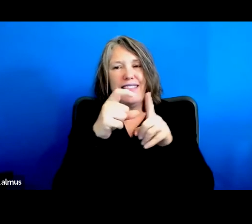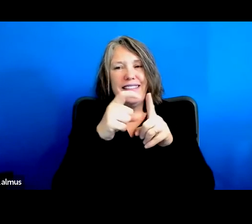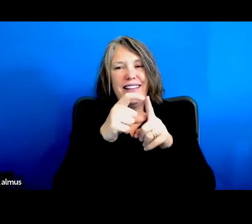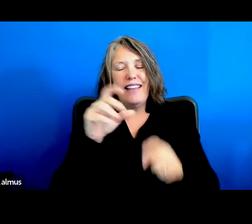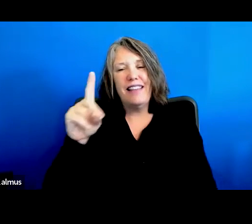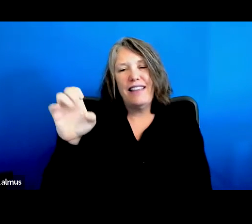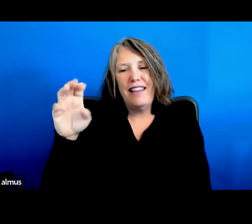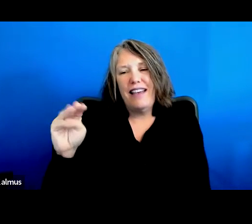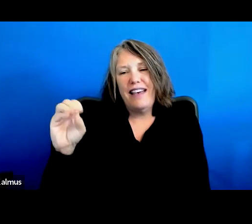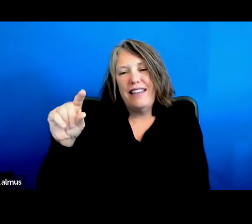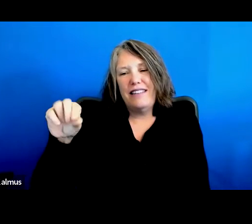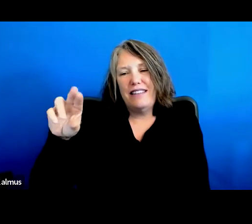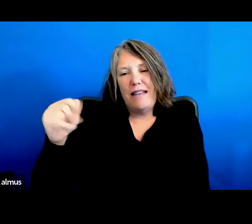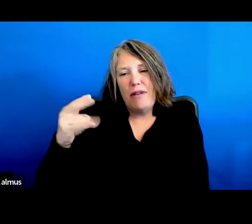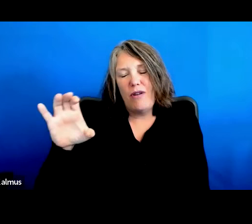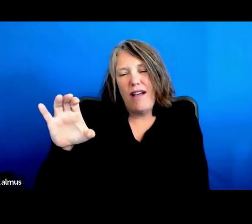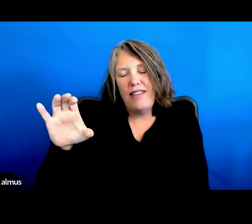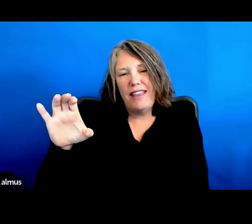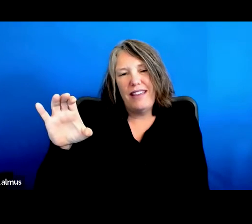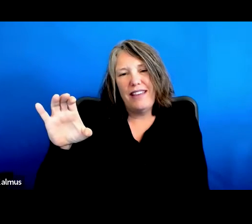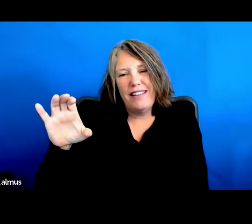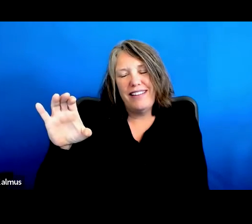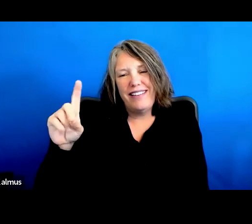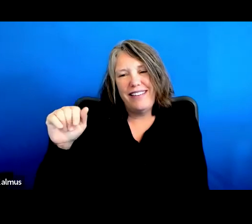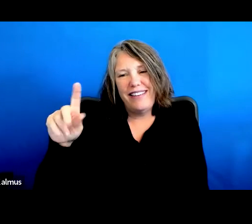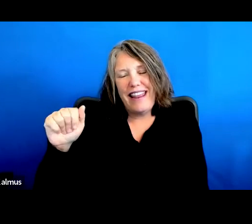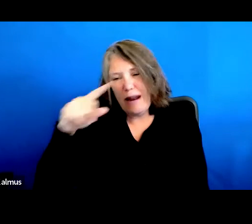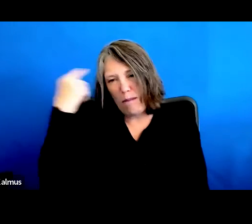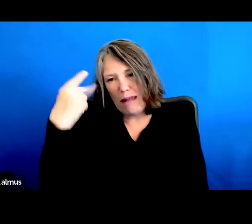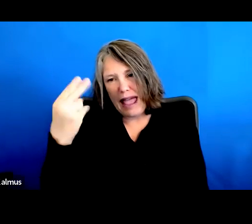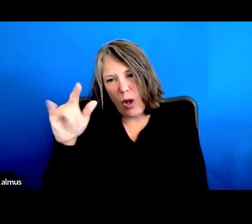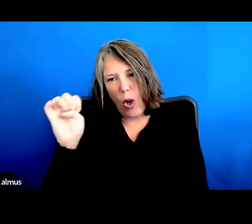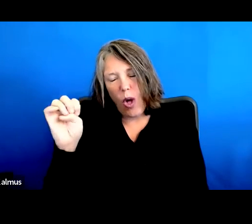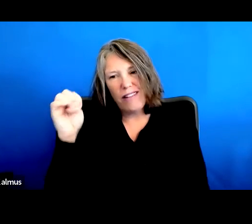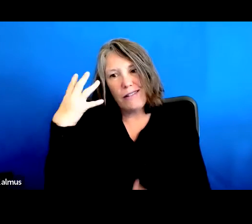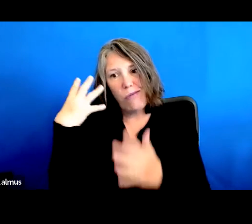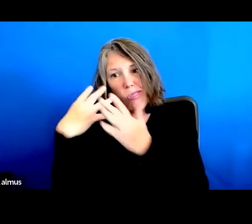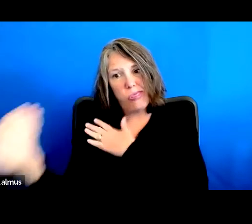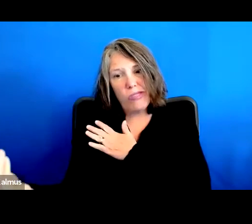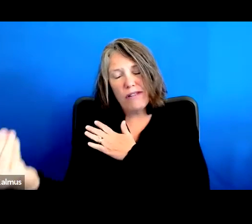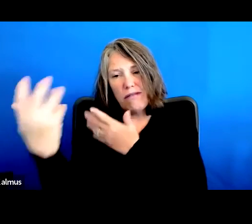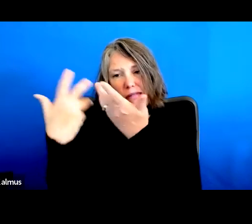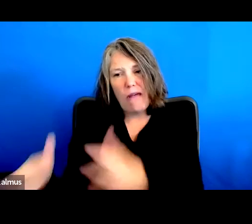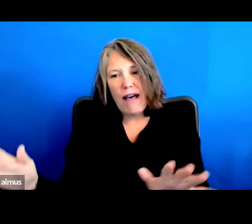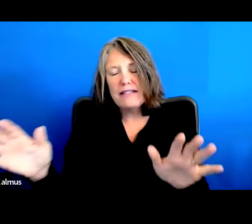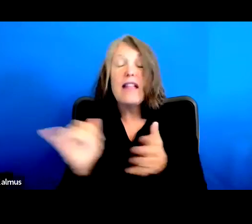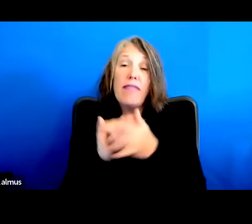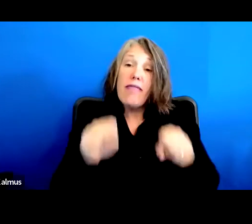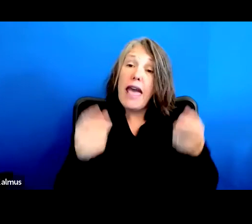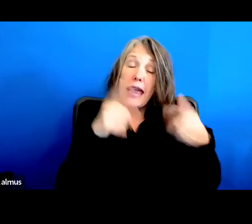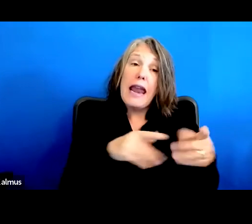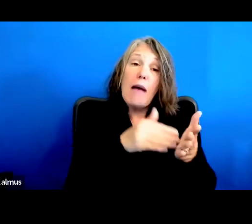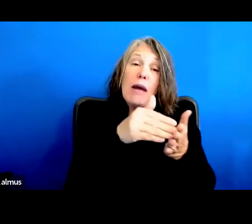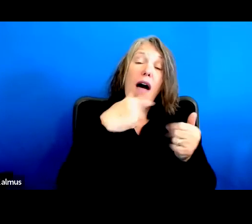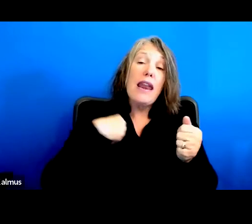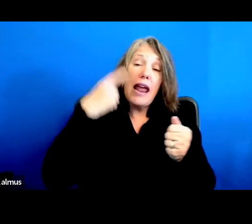demographic data black hole. I kind of want to steal that, whoever put that out there. And that can happen a lot, and I think is